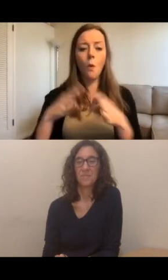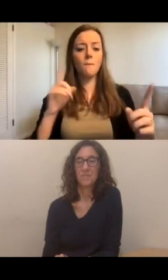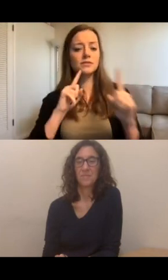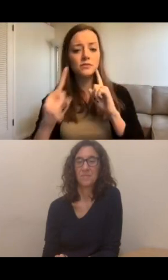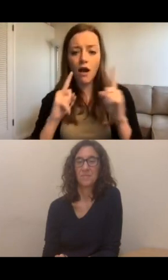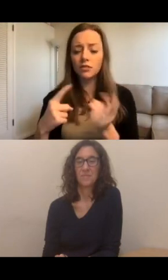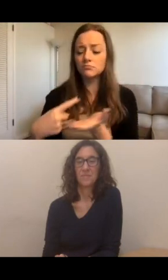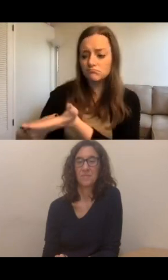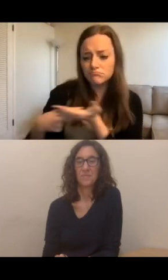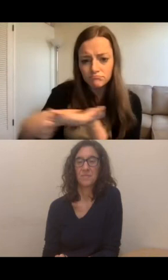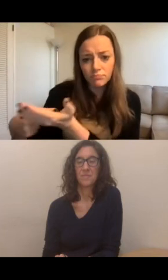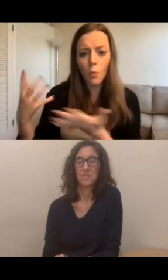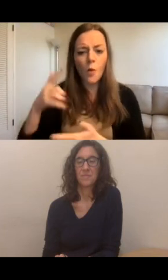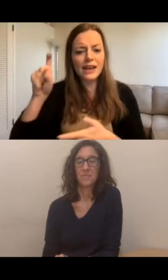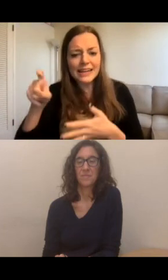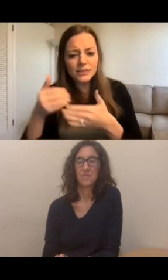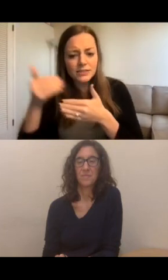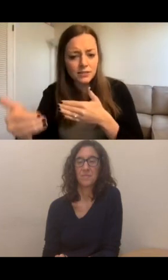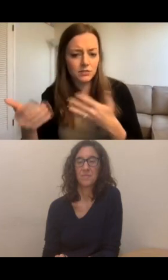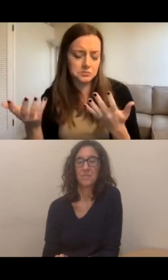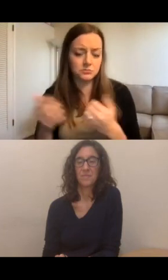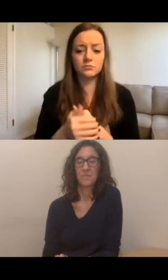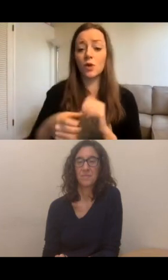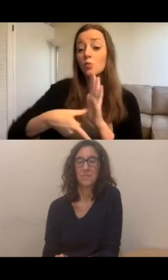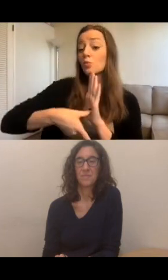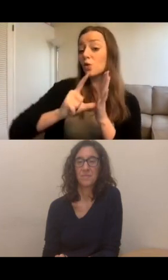Have open conversations about what needs to be done next.